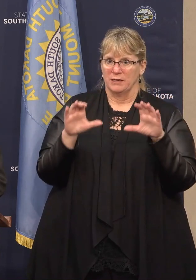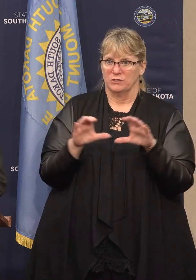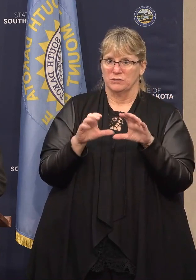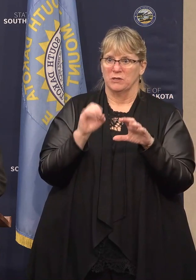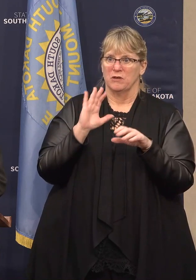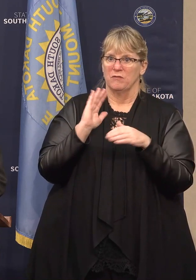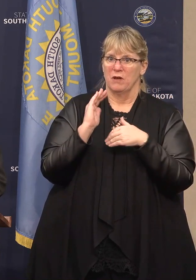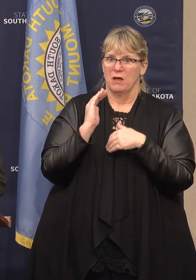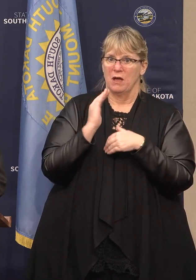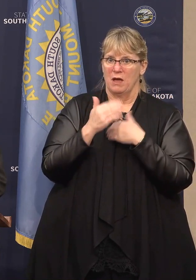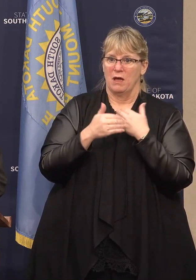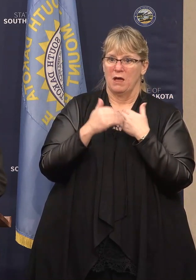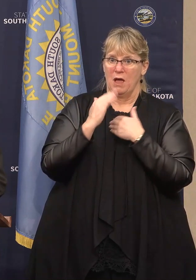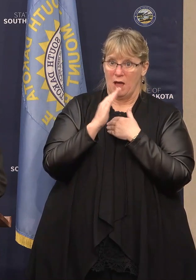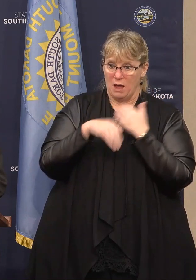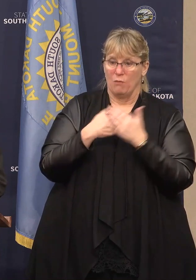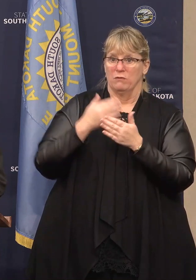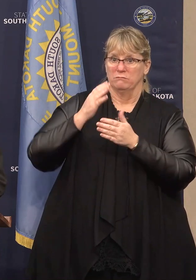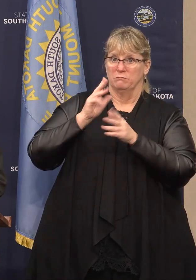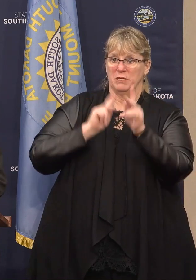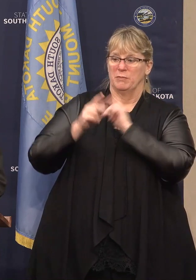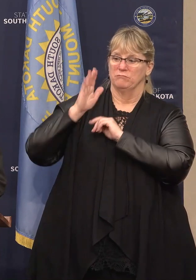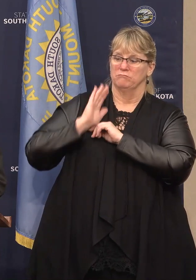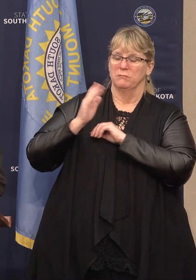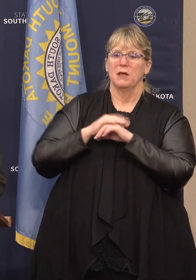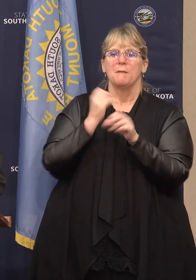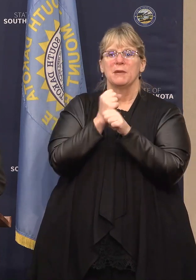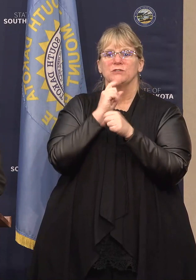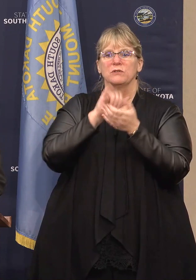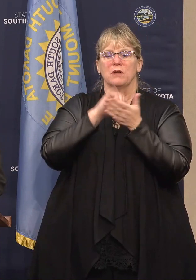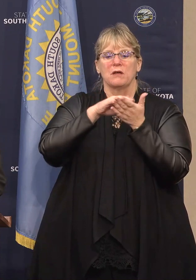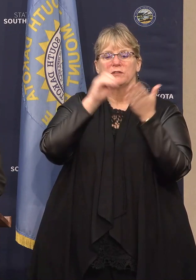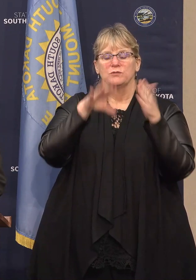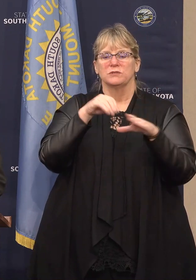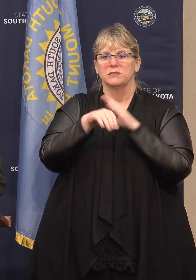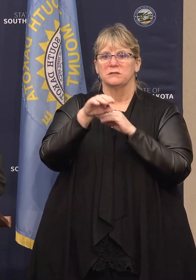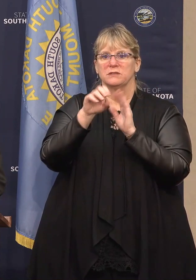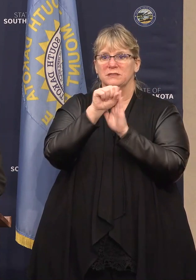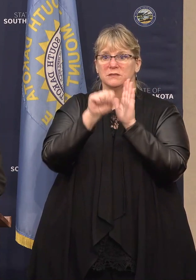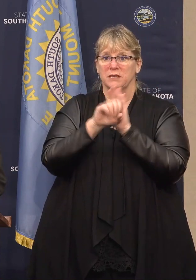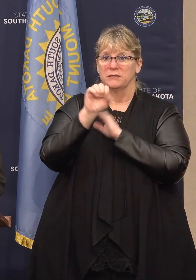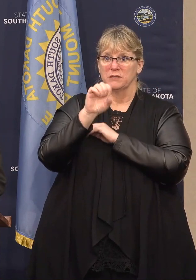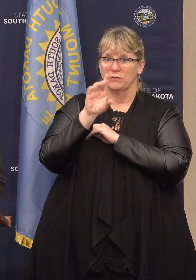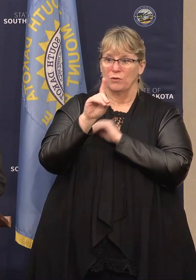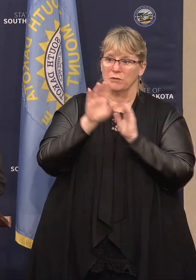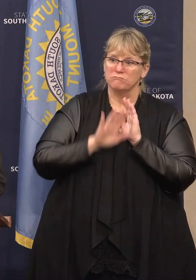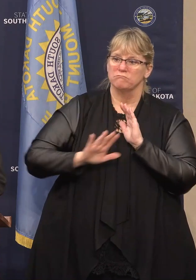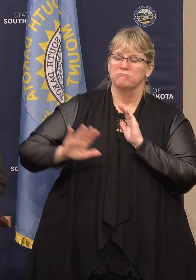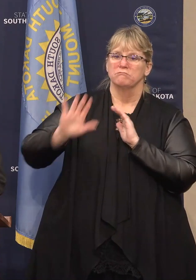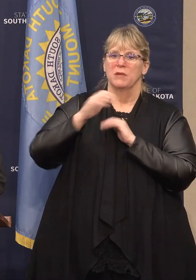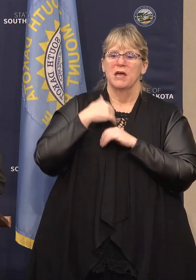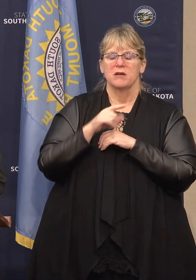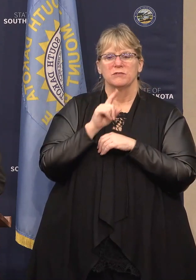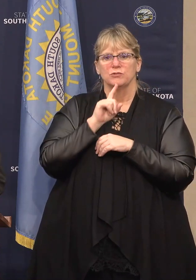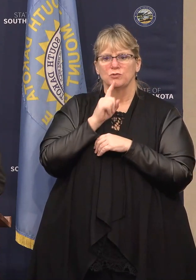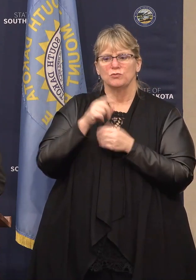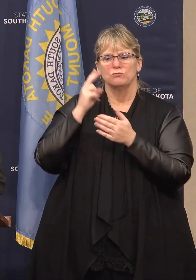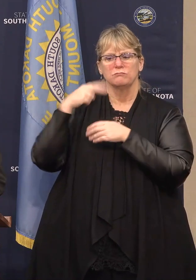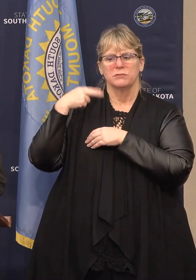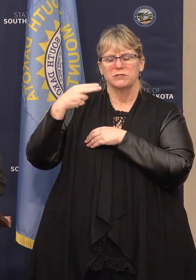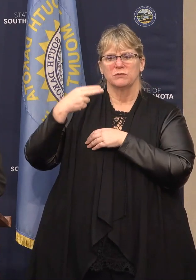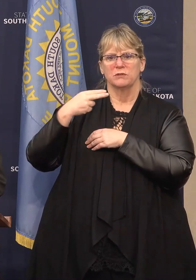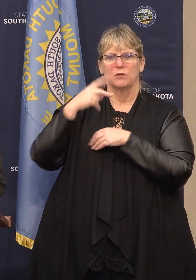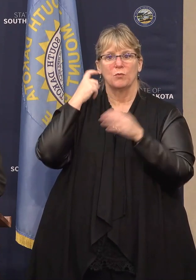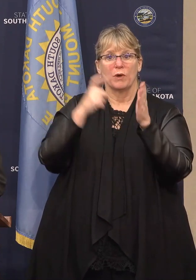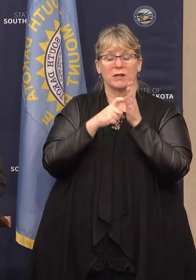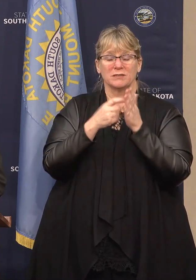our ancestors. We want to ensure that all of our students in the state of South Dakota learn a true history, recognizing there may